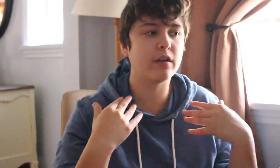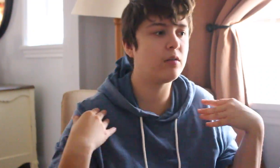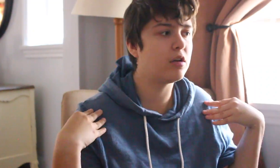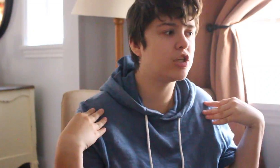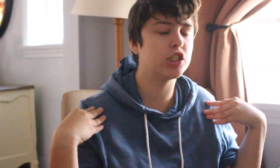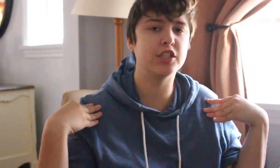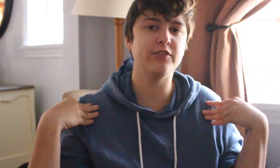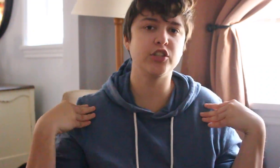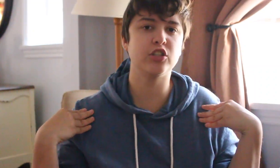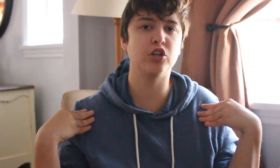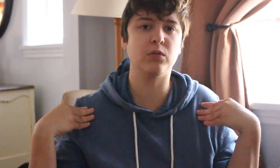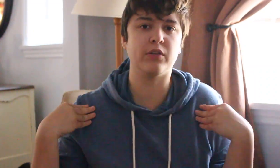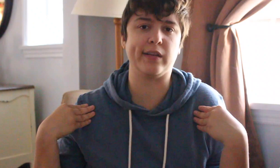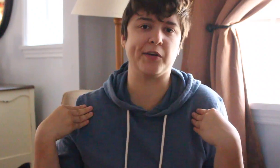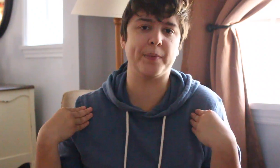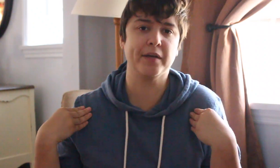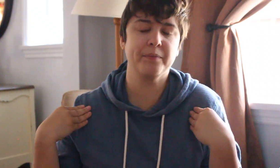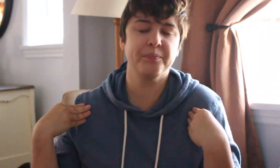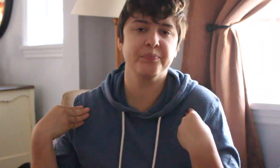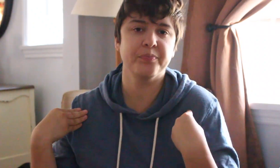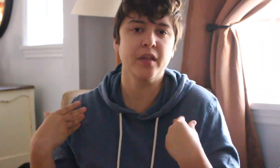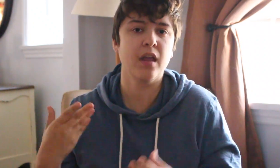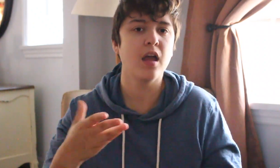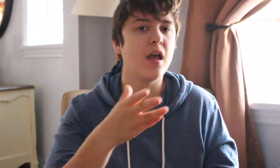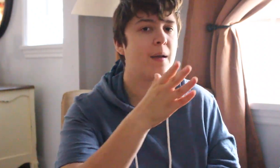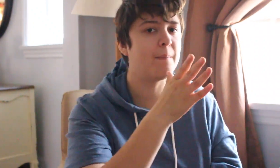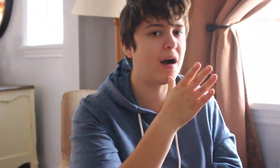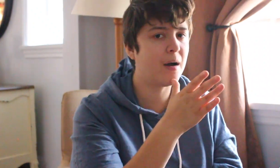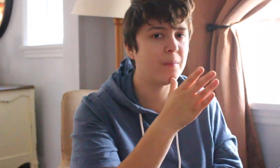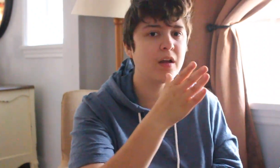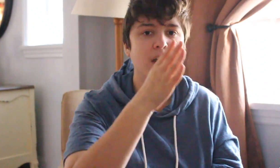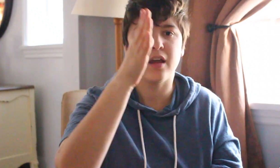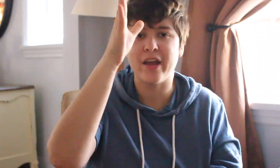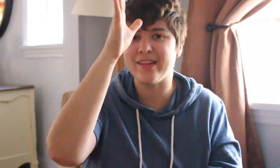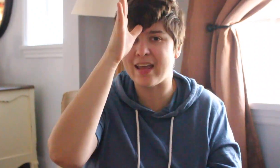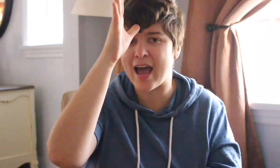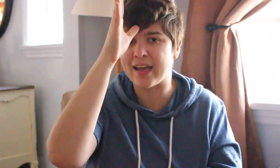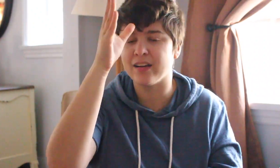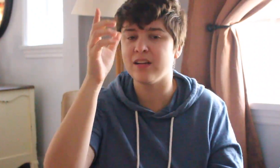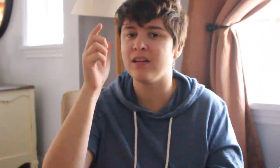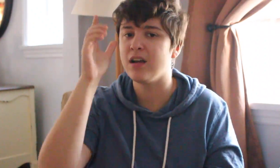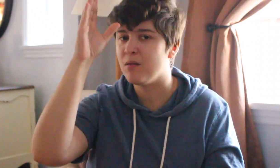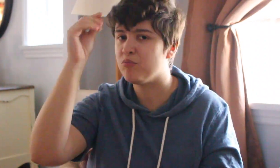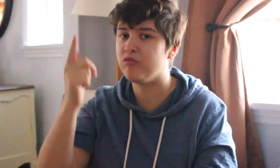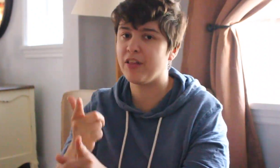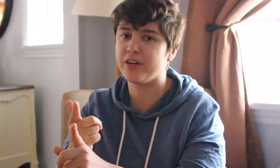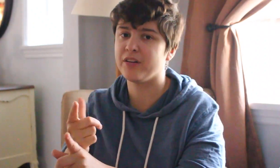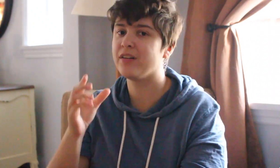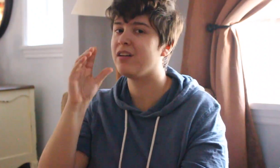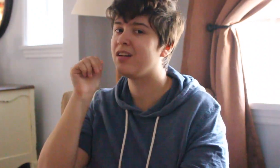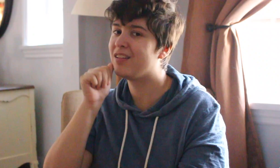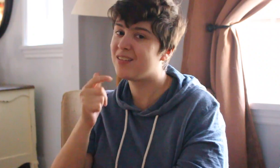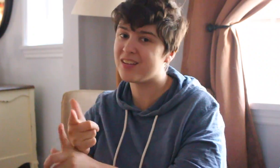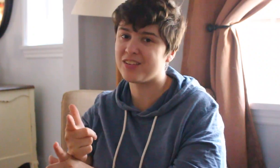to shift your shoulders a little bit. Mom. Dad. Brother. Sister.